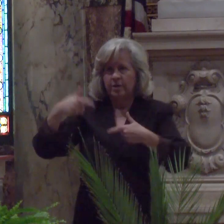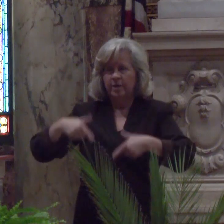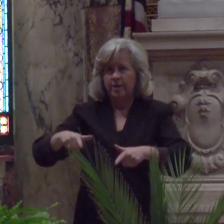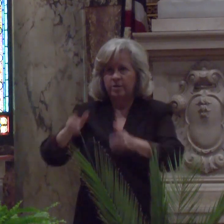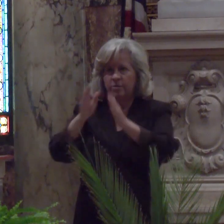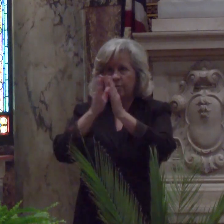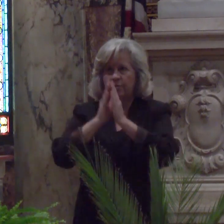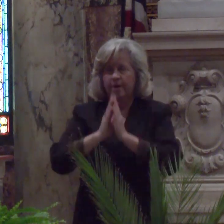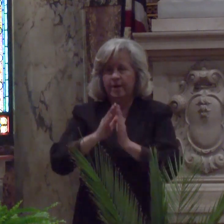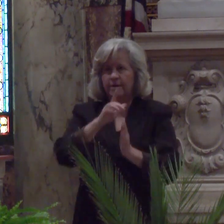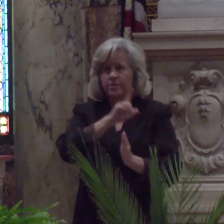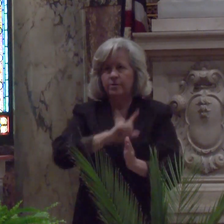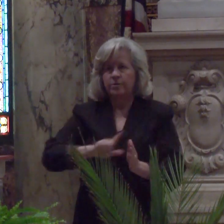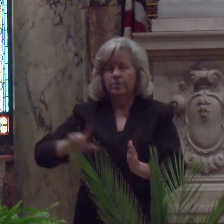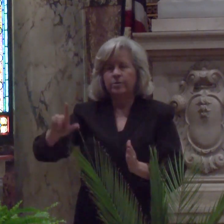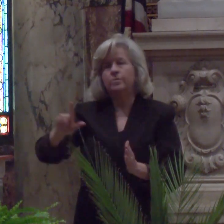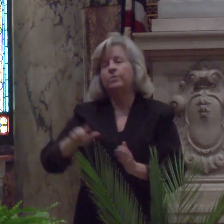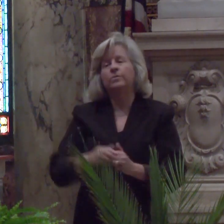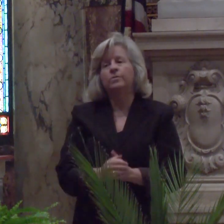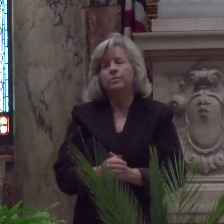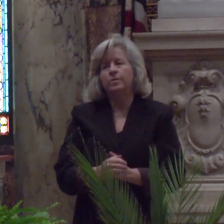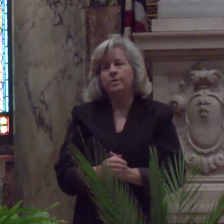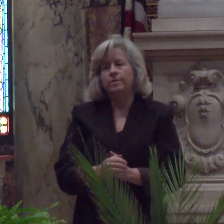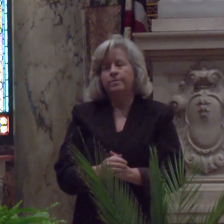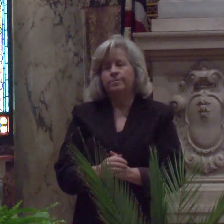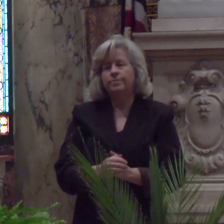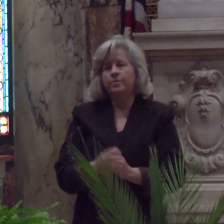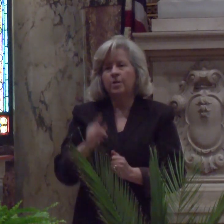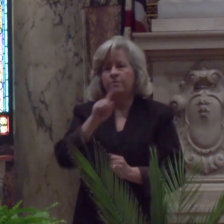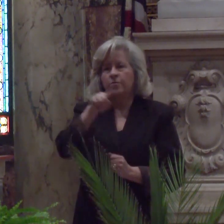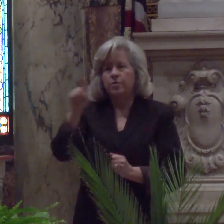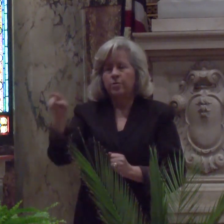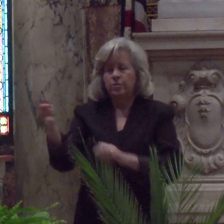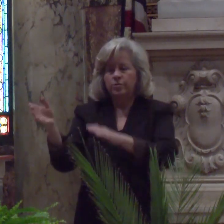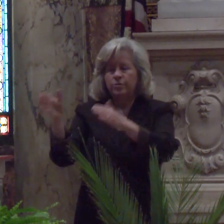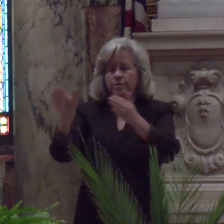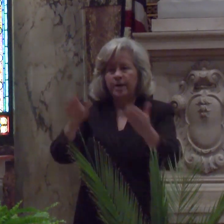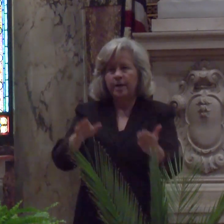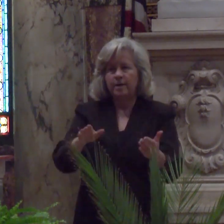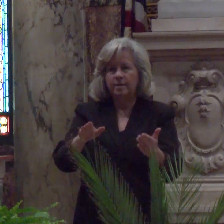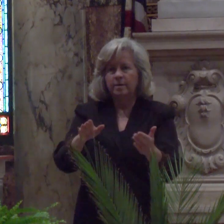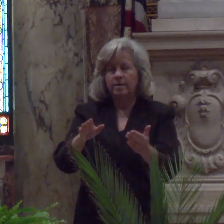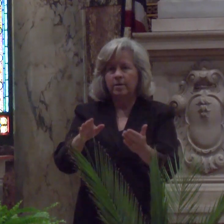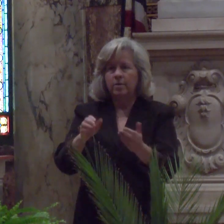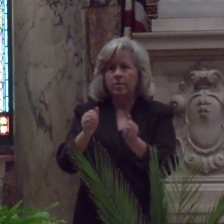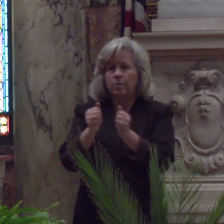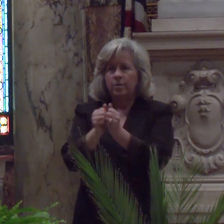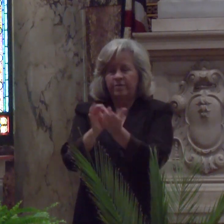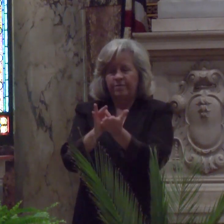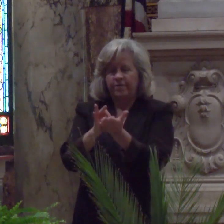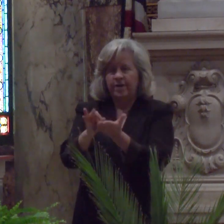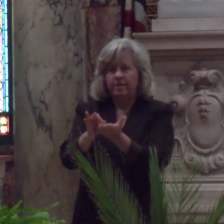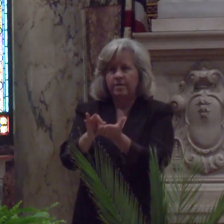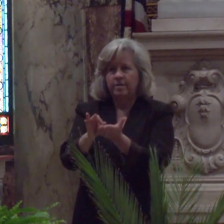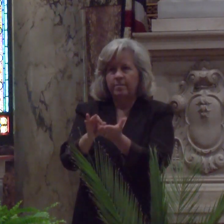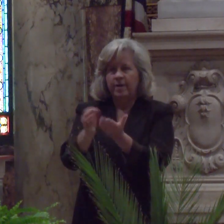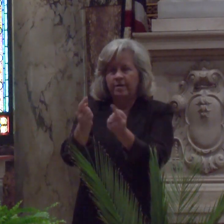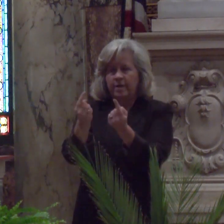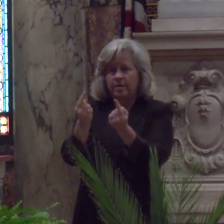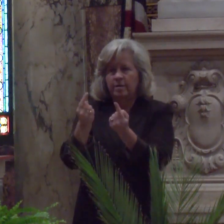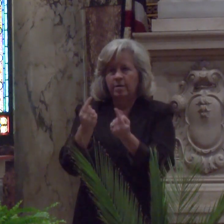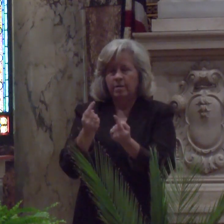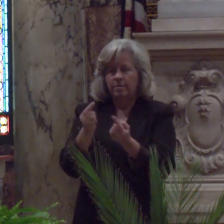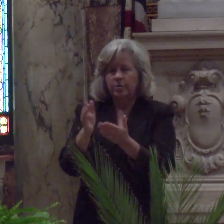the Lord. Lord, hear our prayer. For those who have died marked with the sign of faith, may they come to share